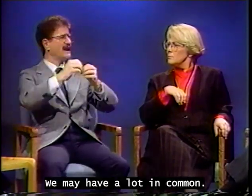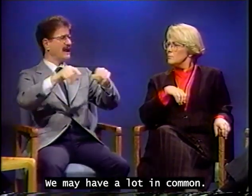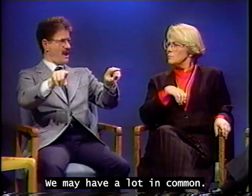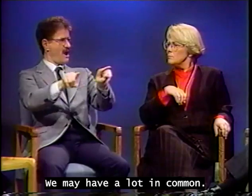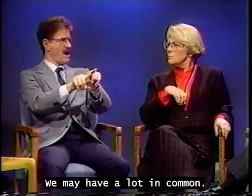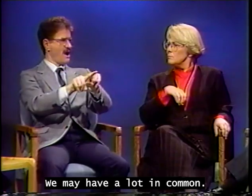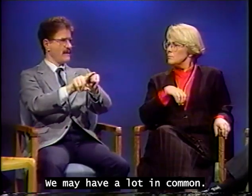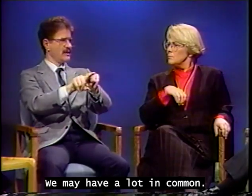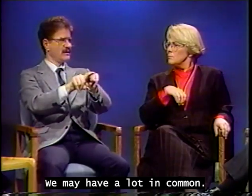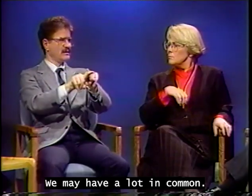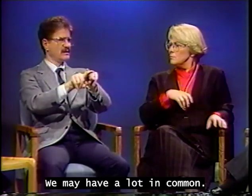We may have a lot in common.